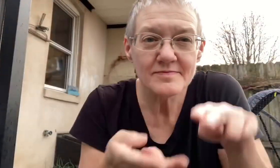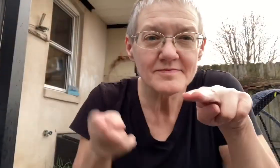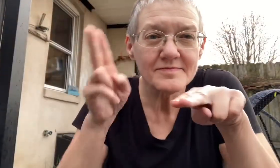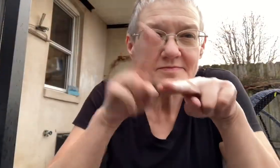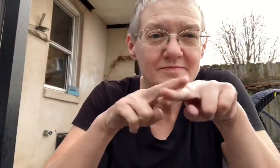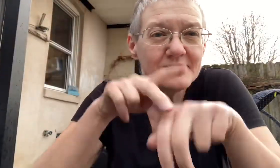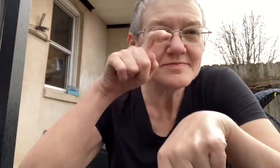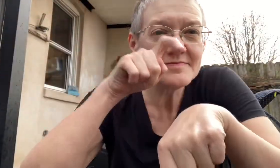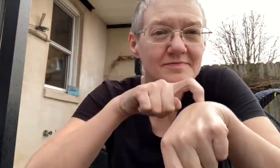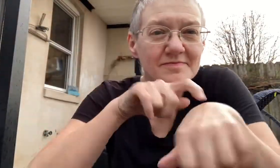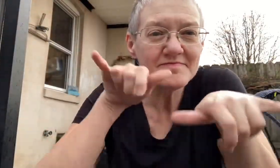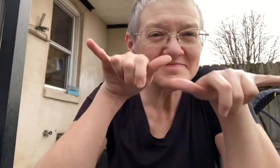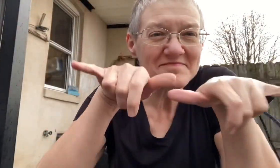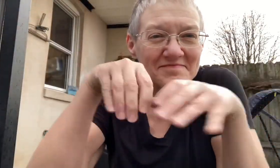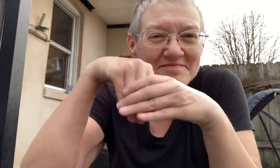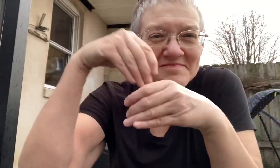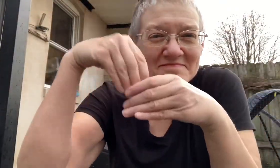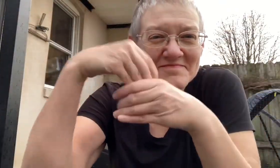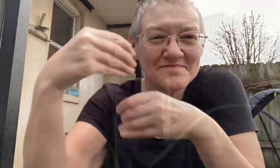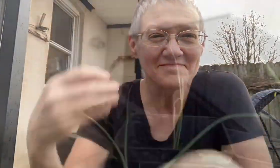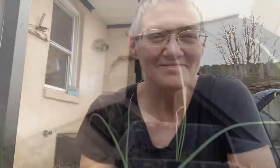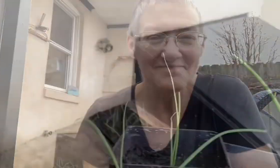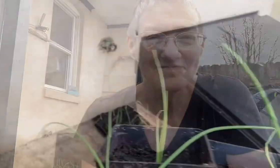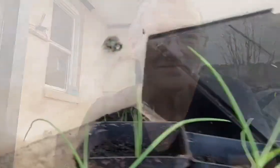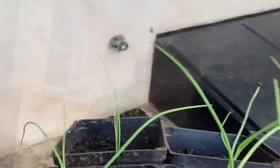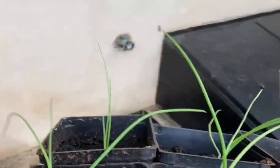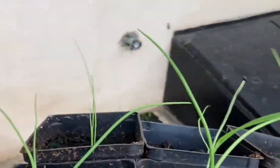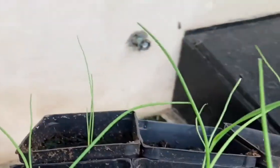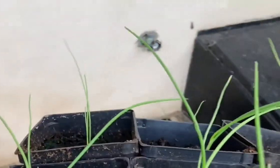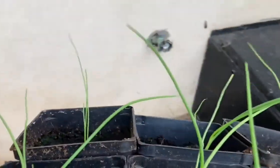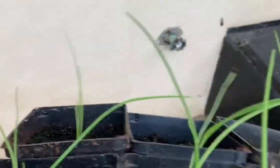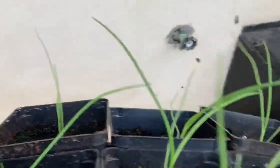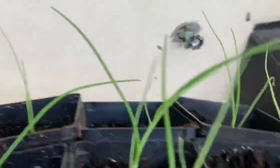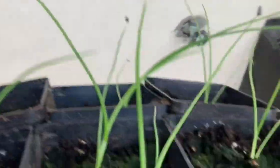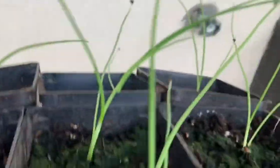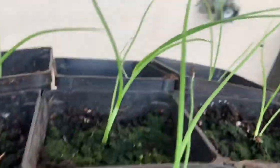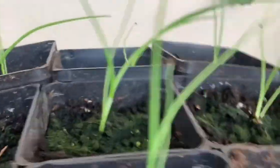And every day we're going to increase the time they stay outside.